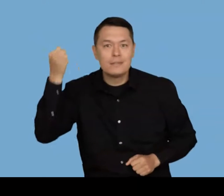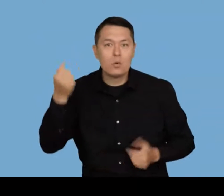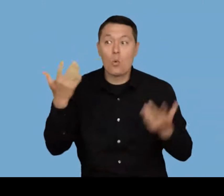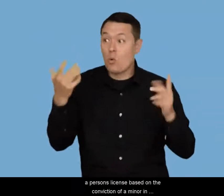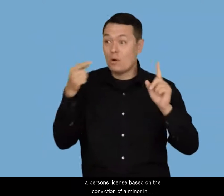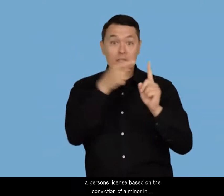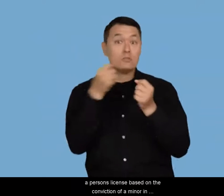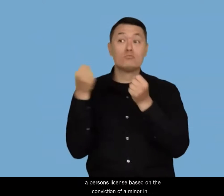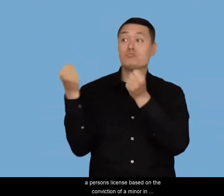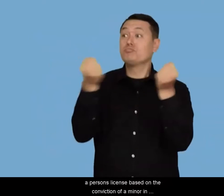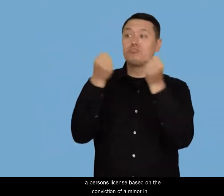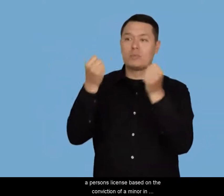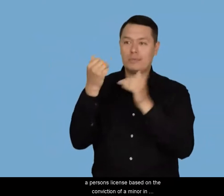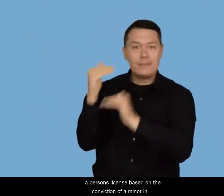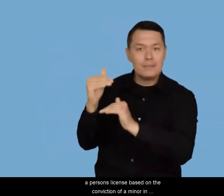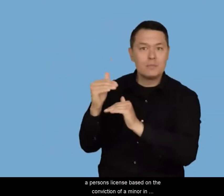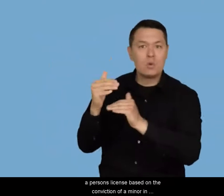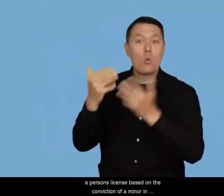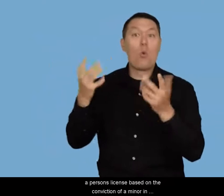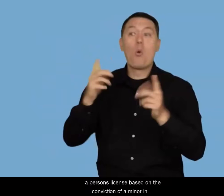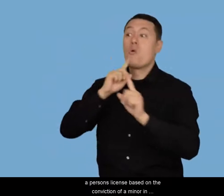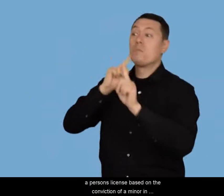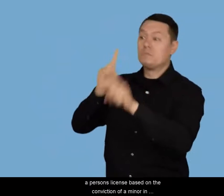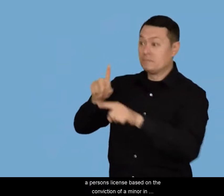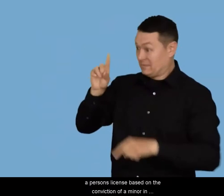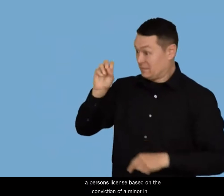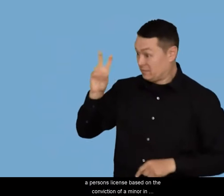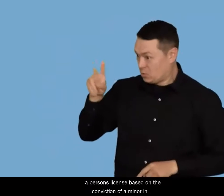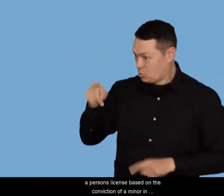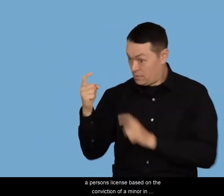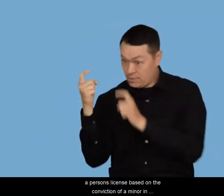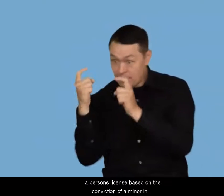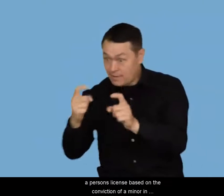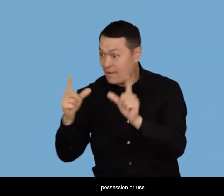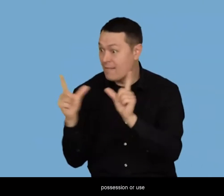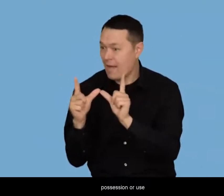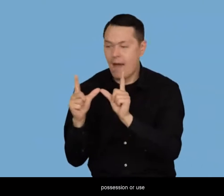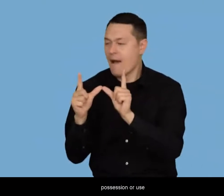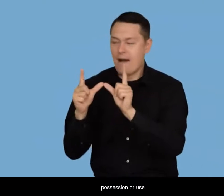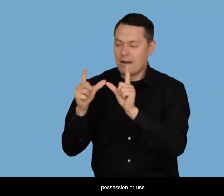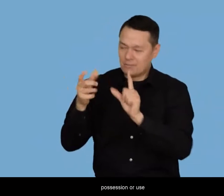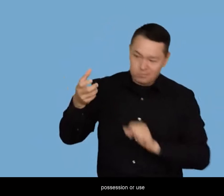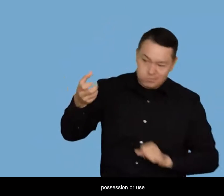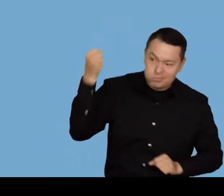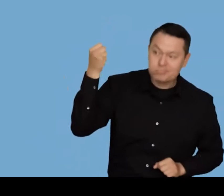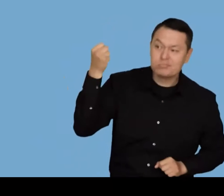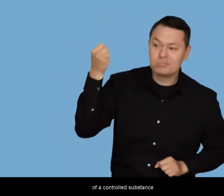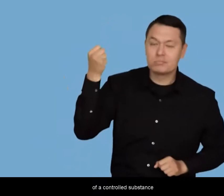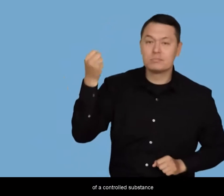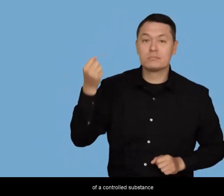a person's license based on the conviction of a minor's possession or use of a controlled